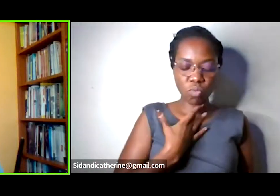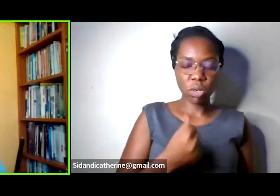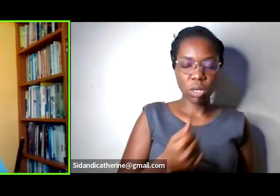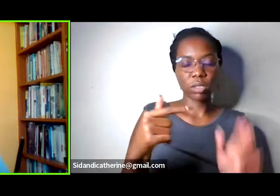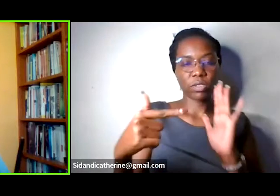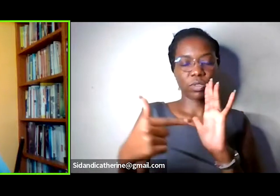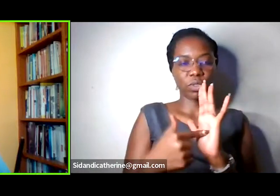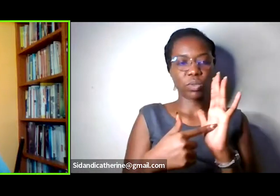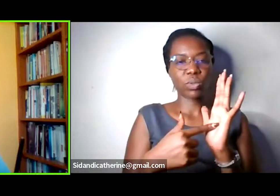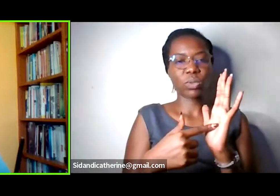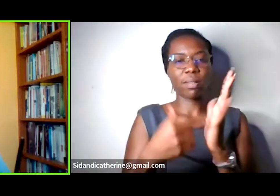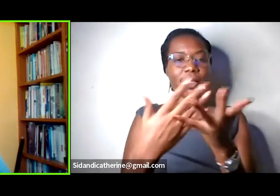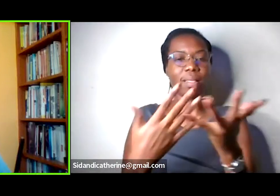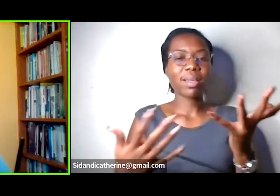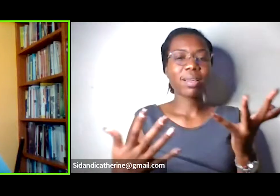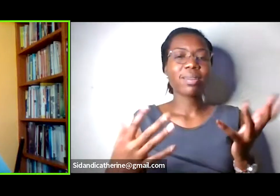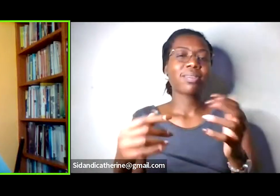expert?